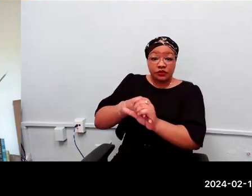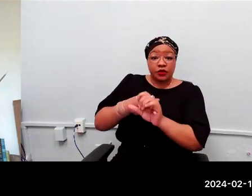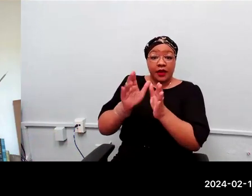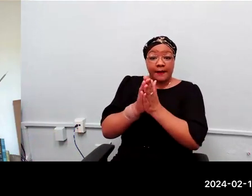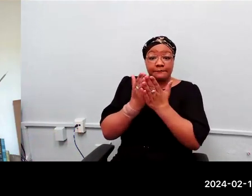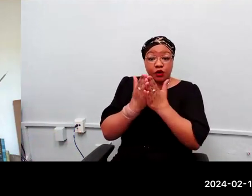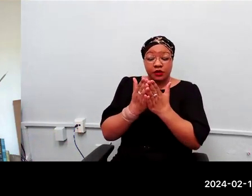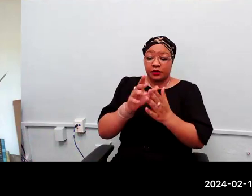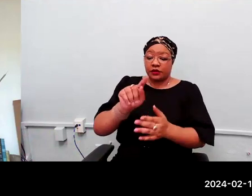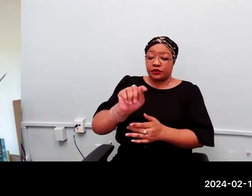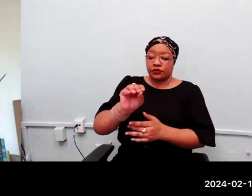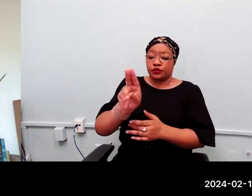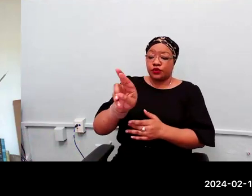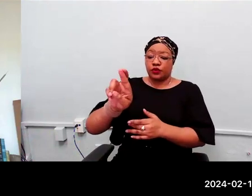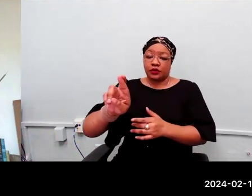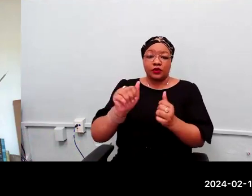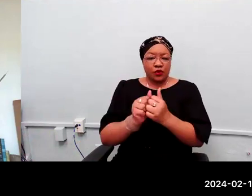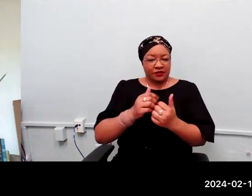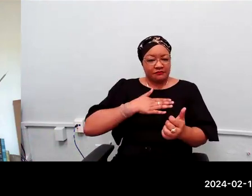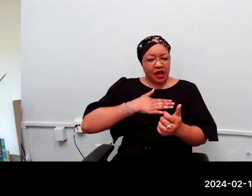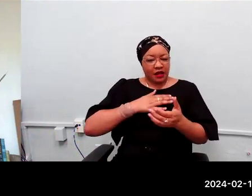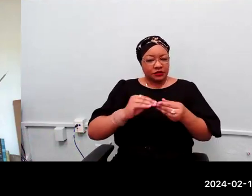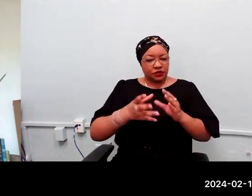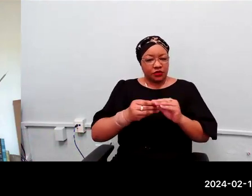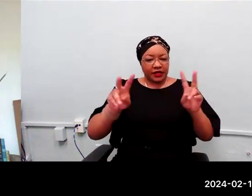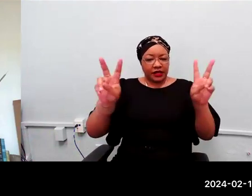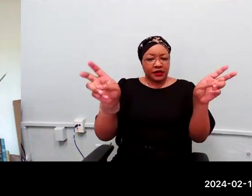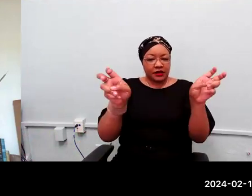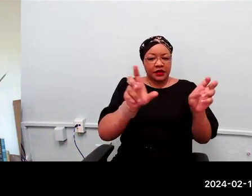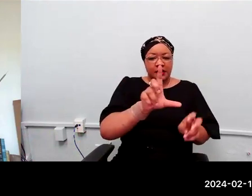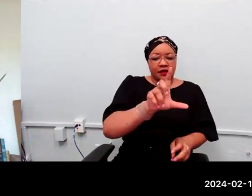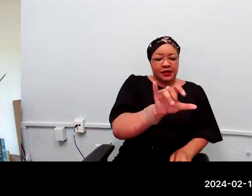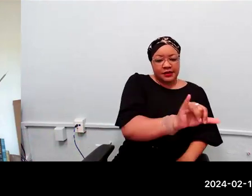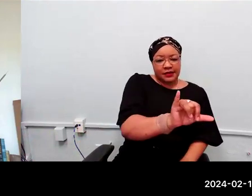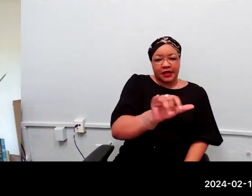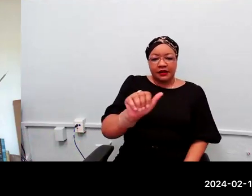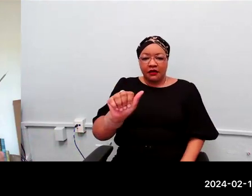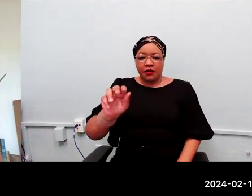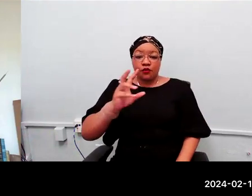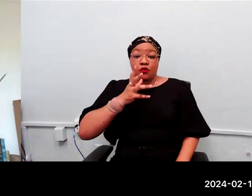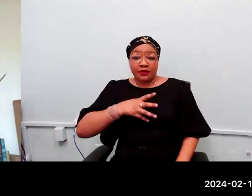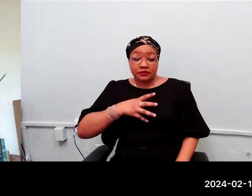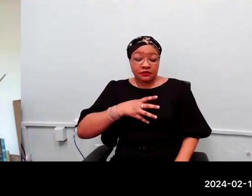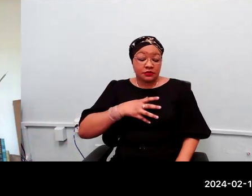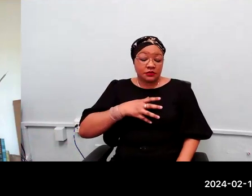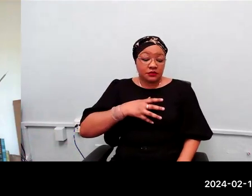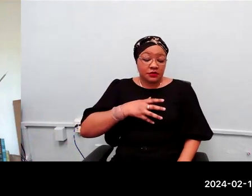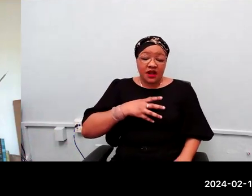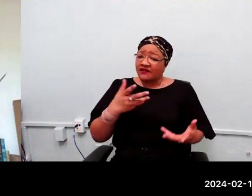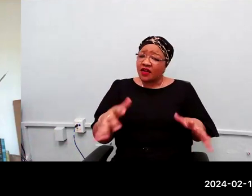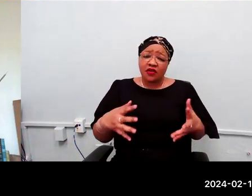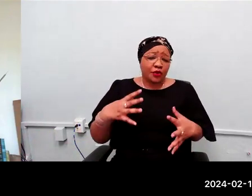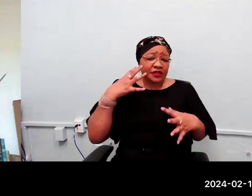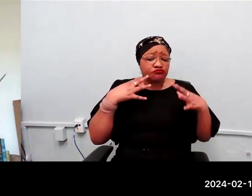Woman, you know, these are pieces that I've written, I've done therapy around, I've, you